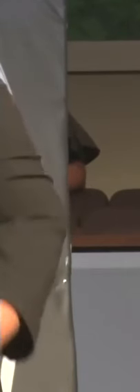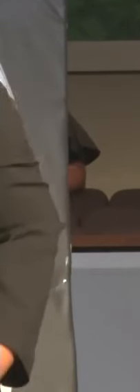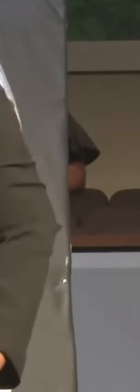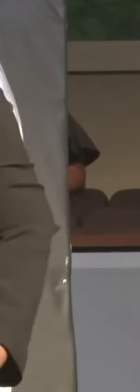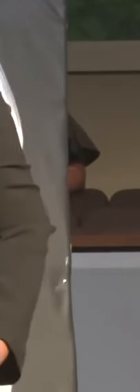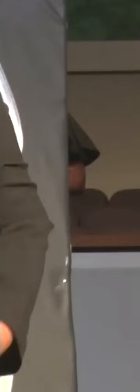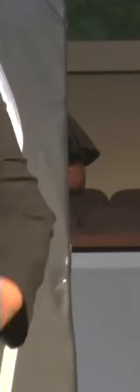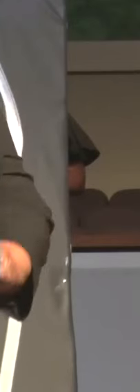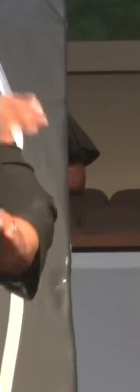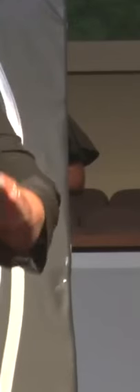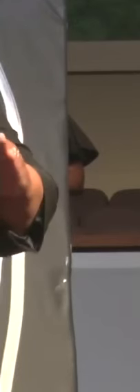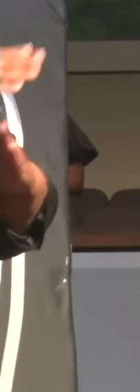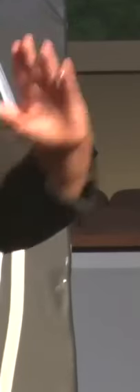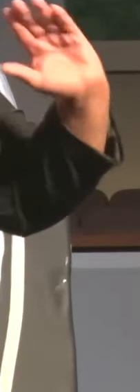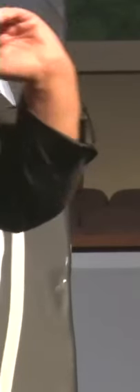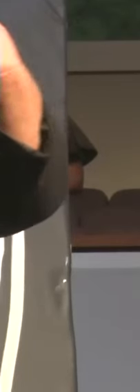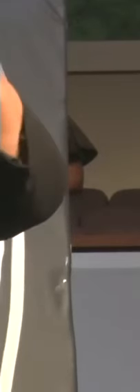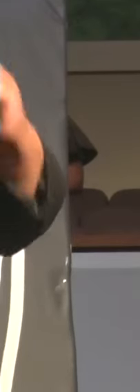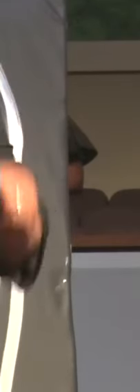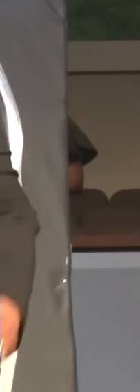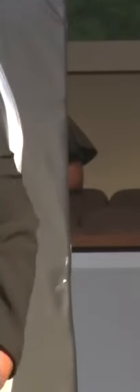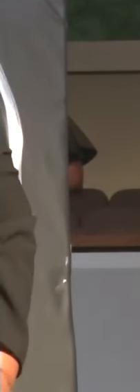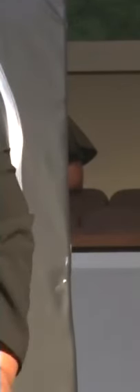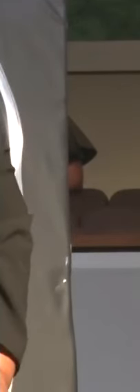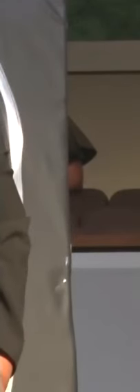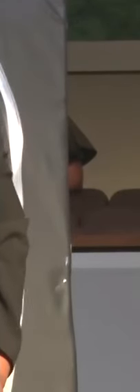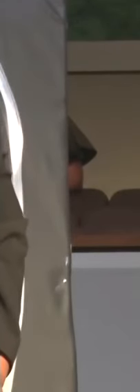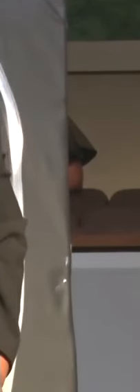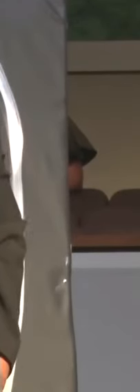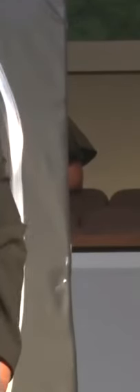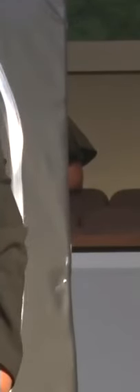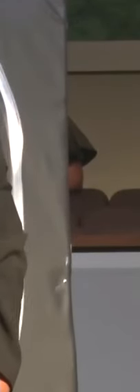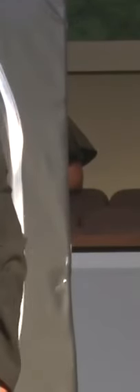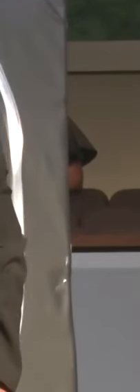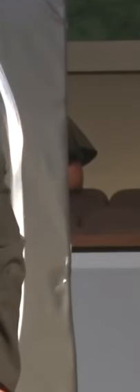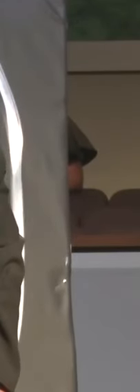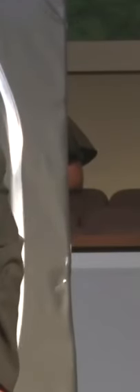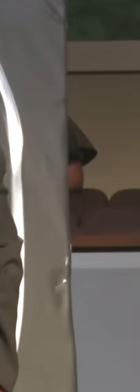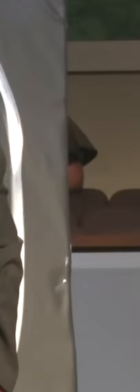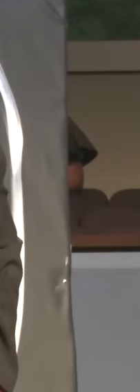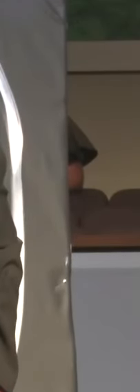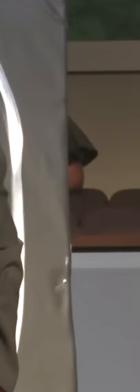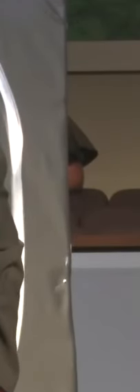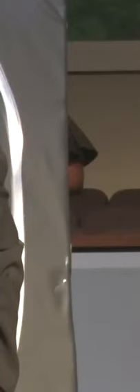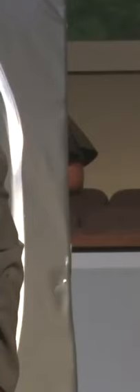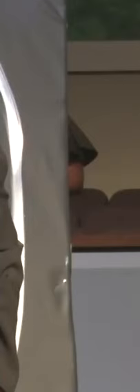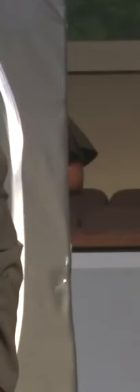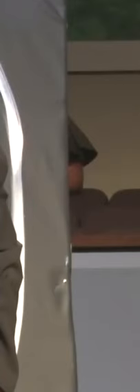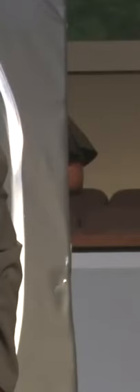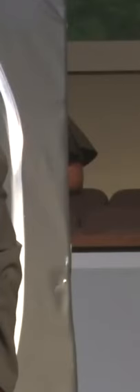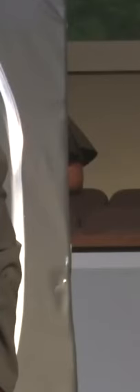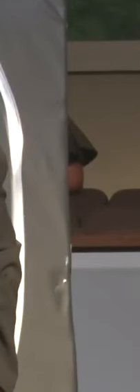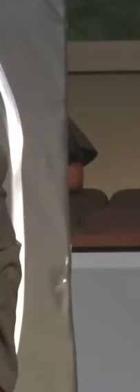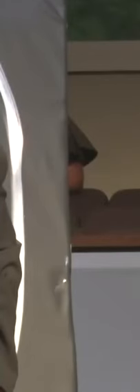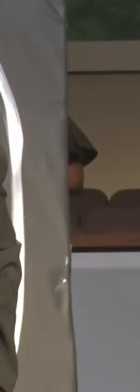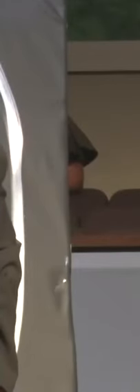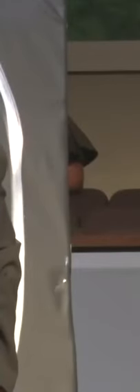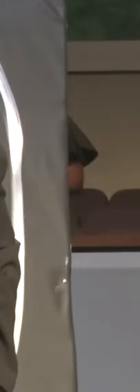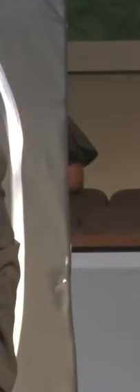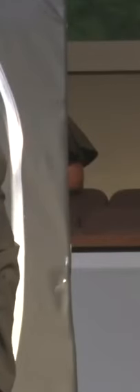we lift our voices to say thank you. And